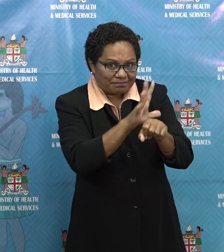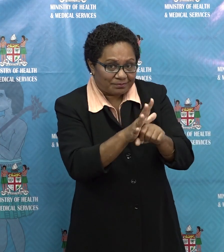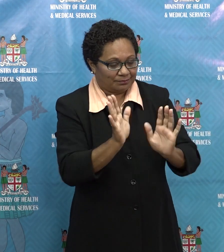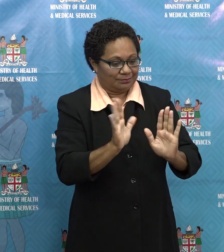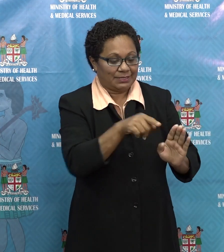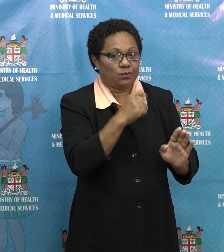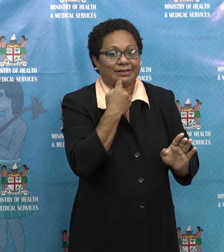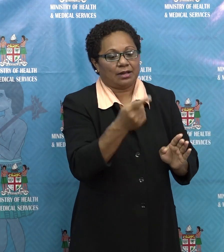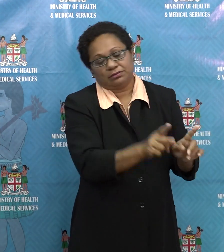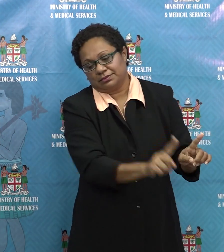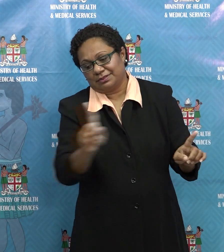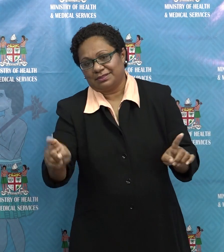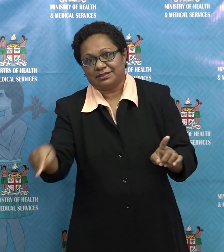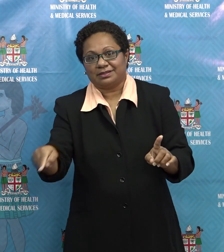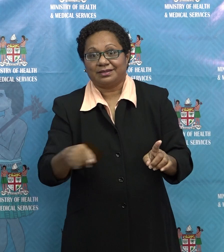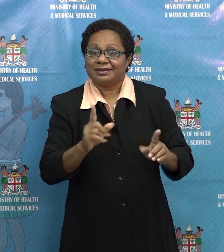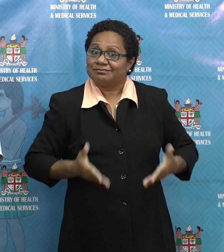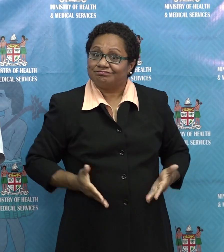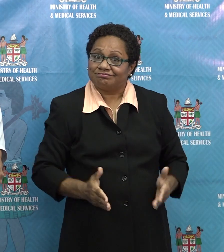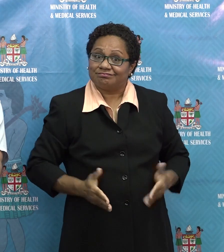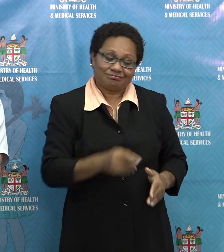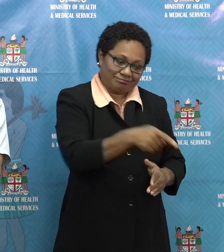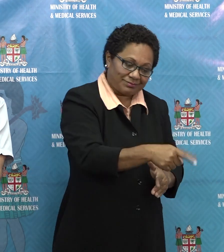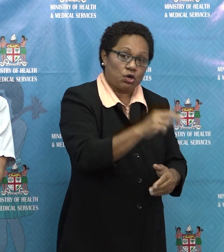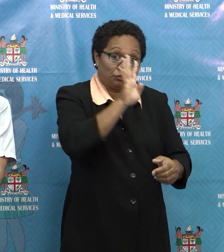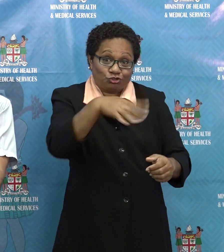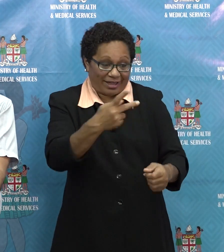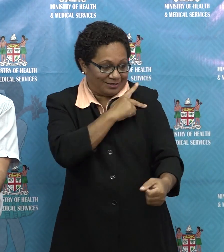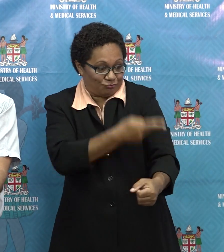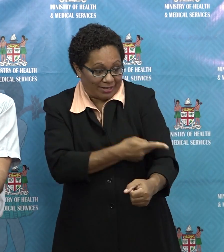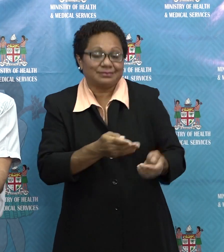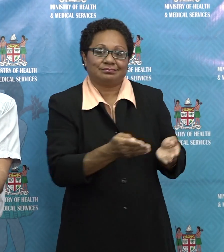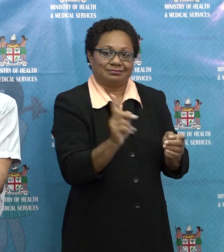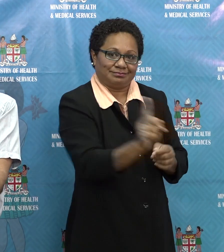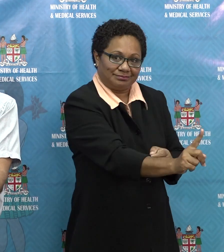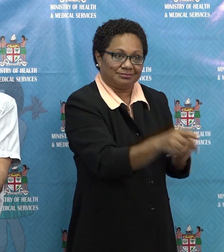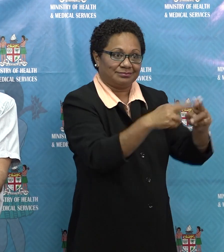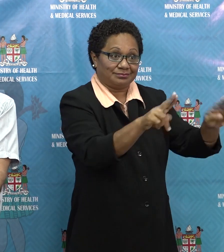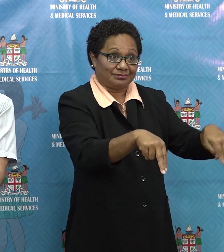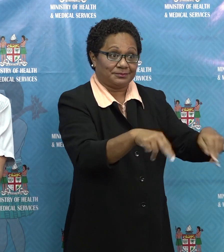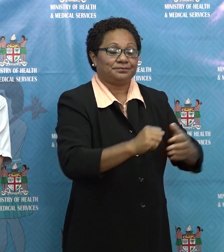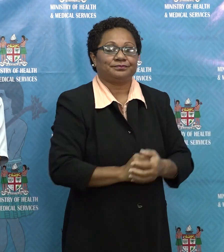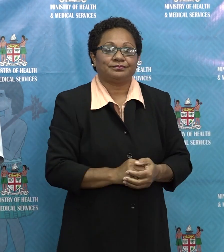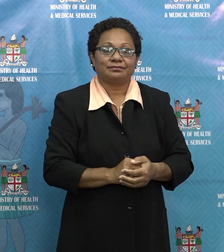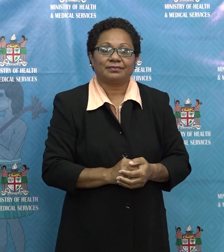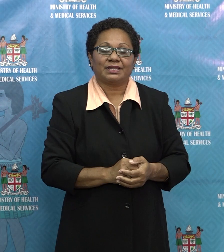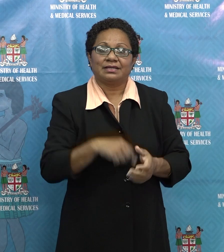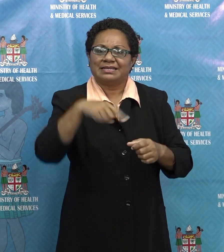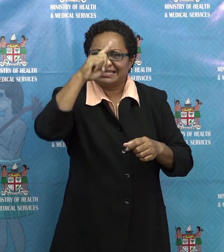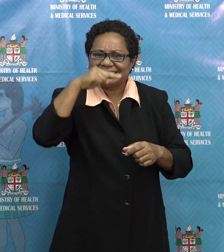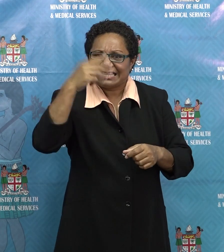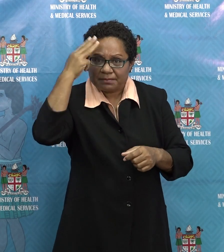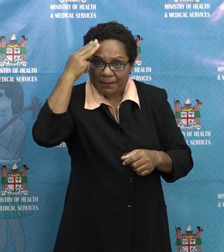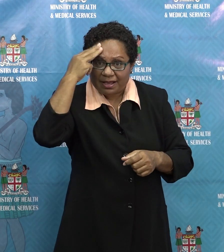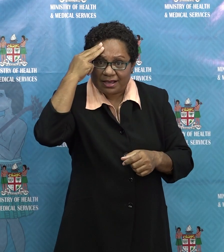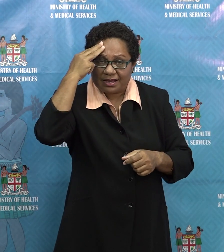Maternity care will also be done in the FIMET hospital, while deliveries will be on board the MV Vevueti. Further care of sick mothers and babies will be